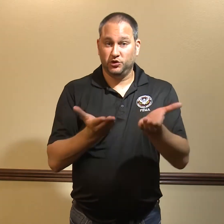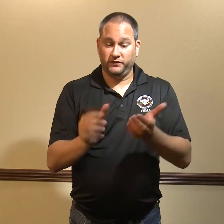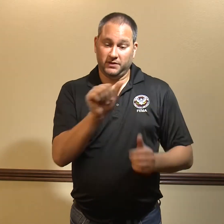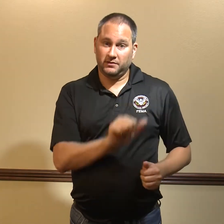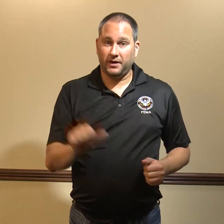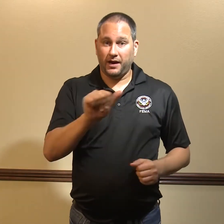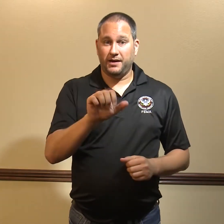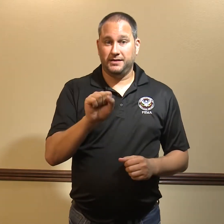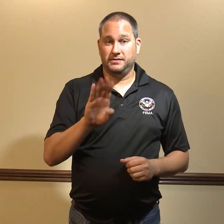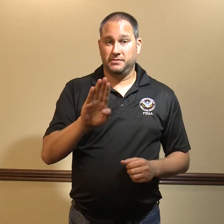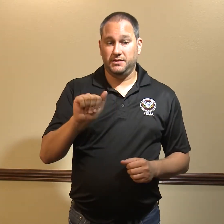disastercustomerservice@sba.gov